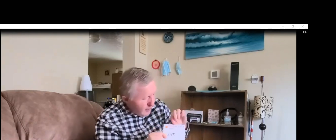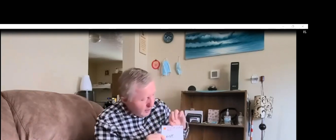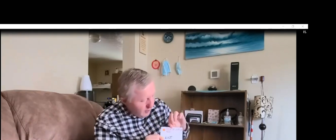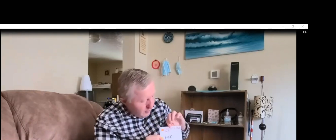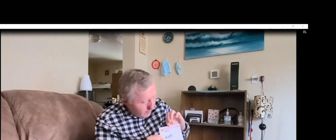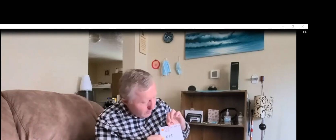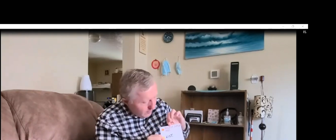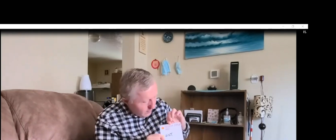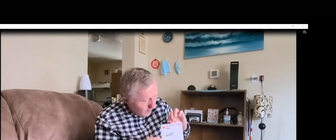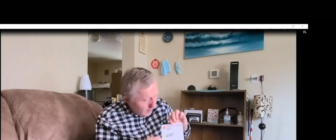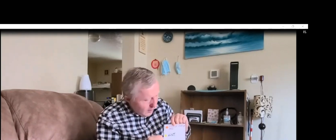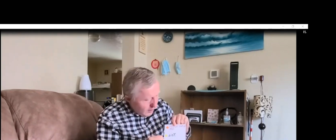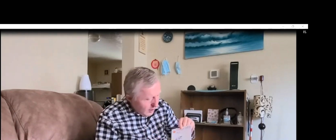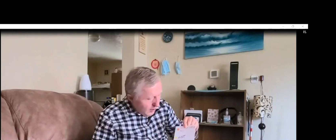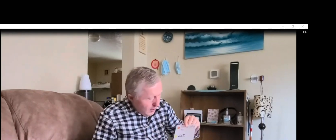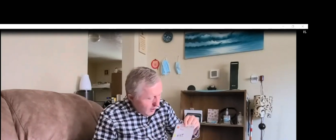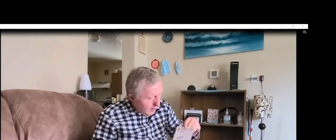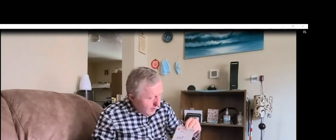here.